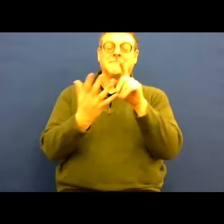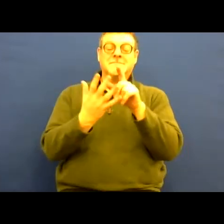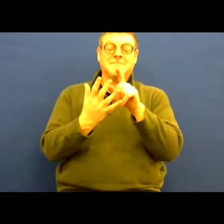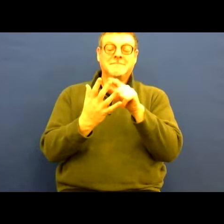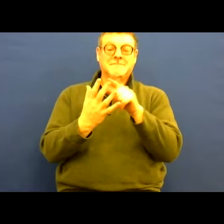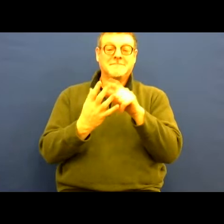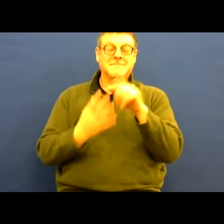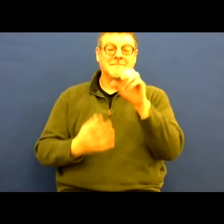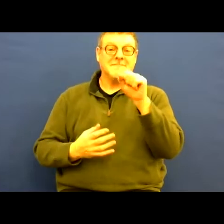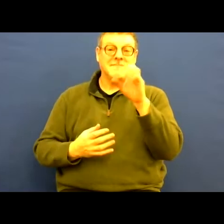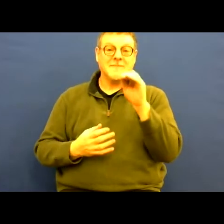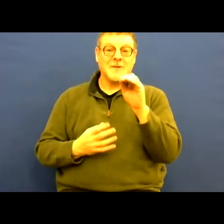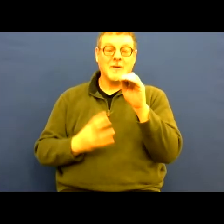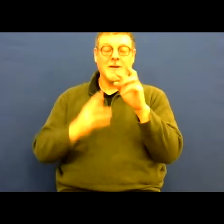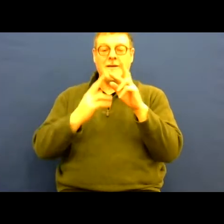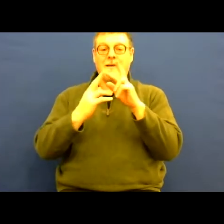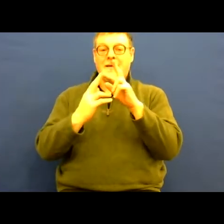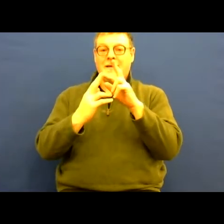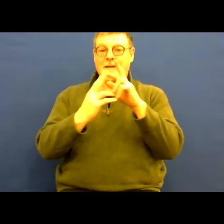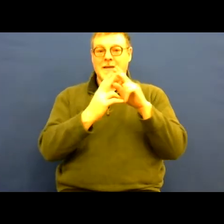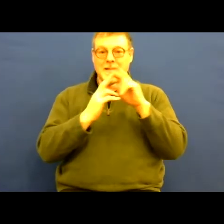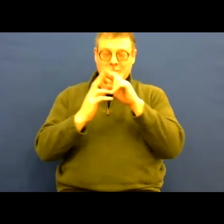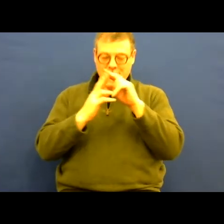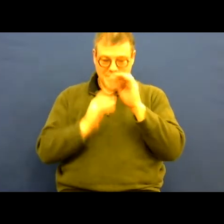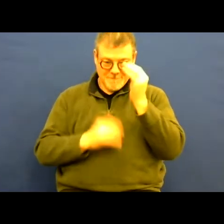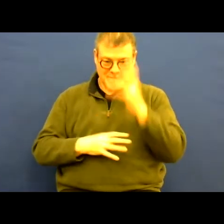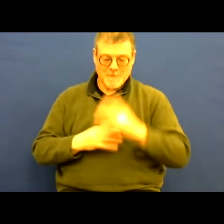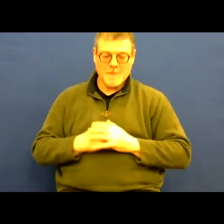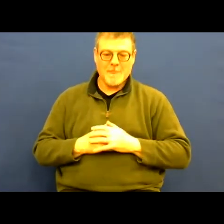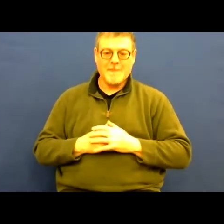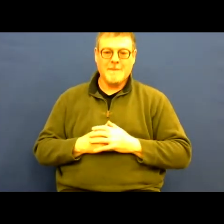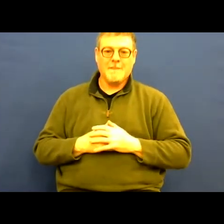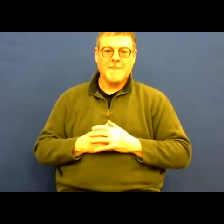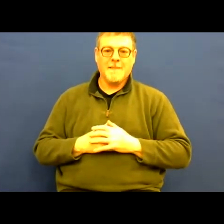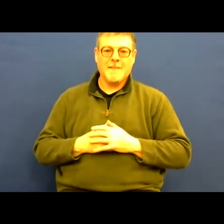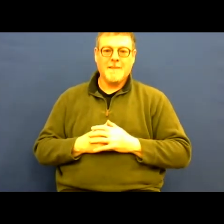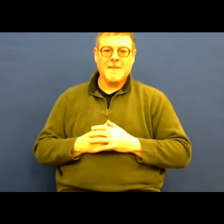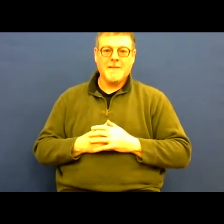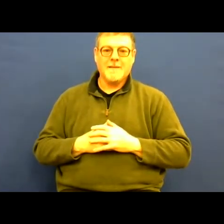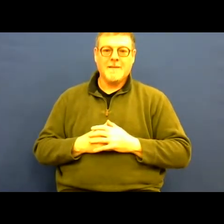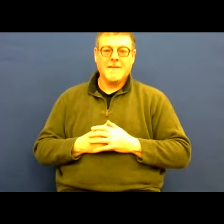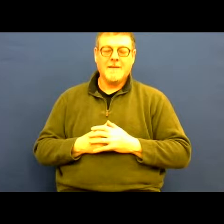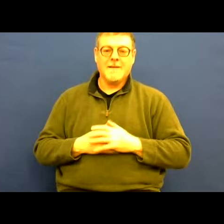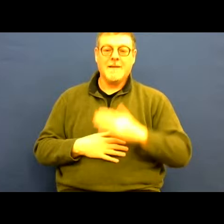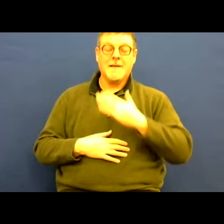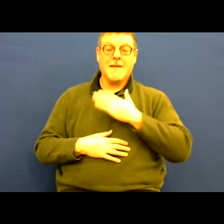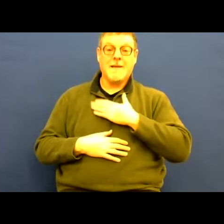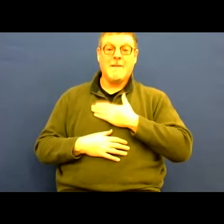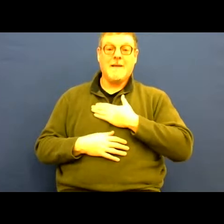So, just a couple notes, my reign as,